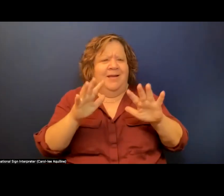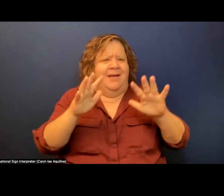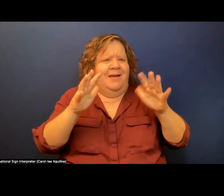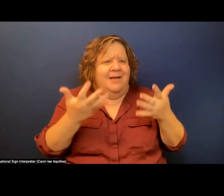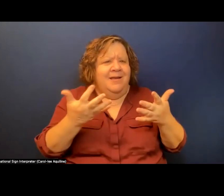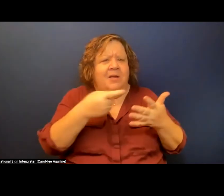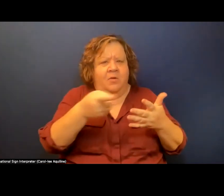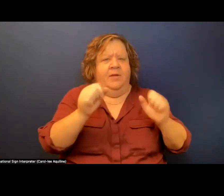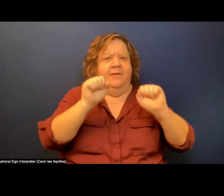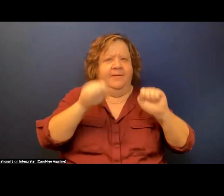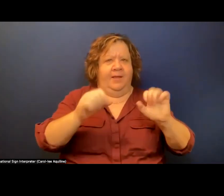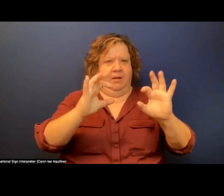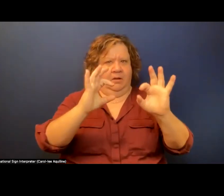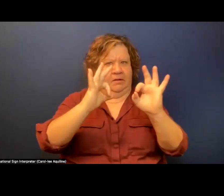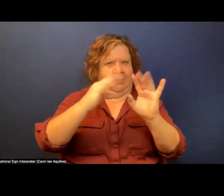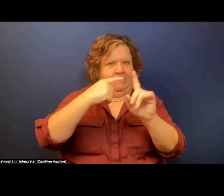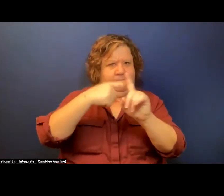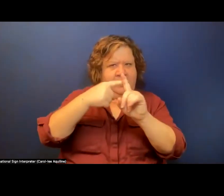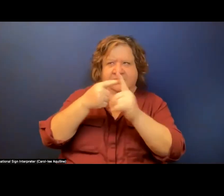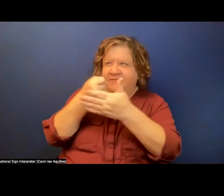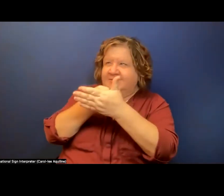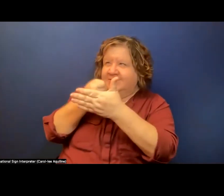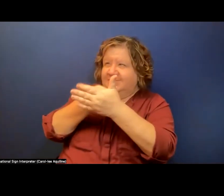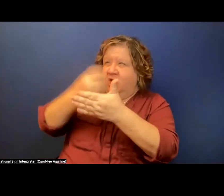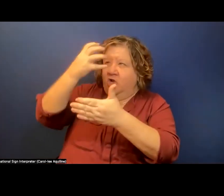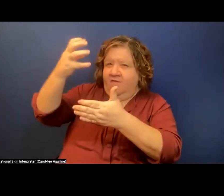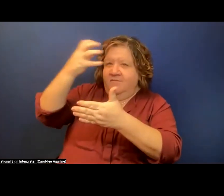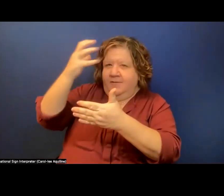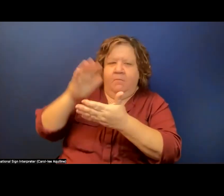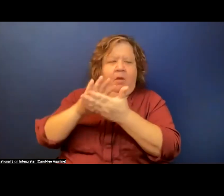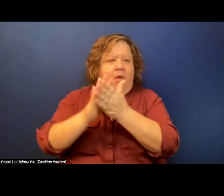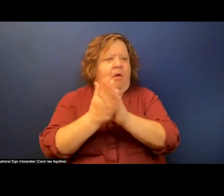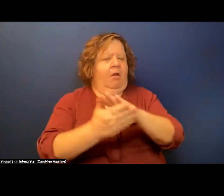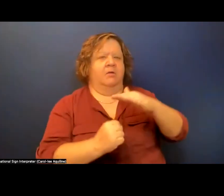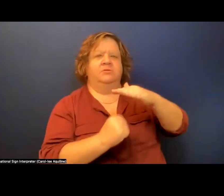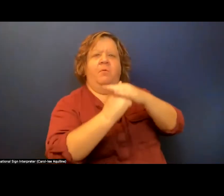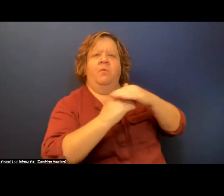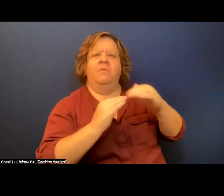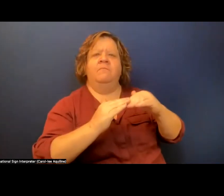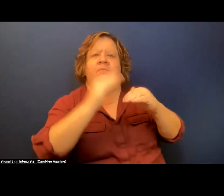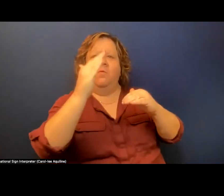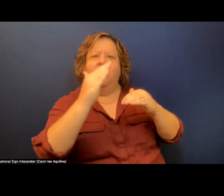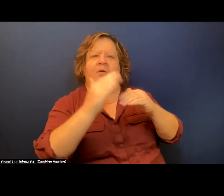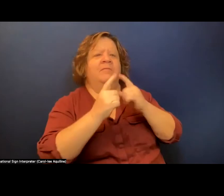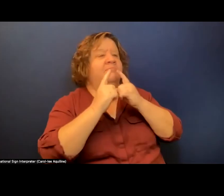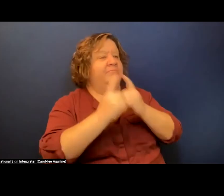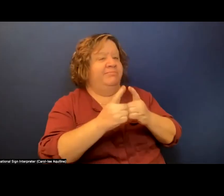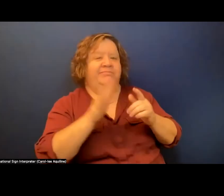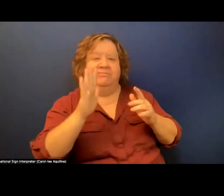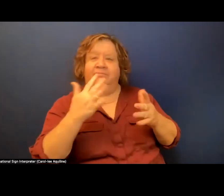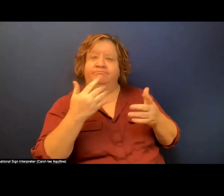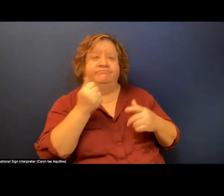commitments in our national planning and financing. Again, looking at how we